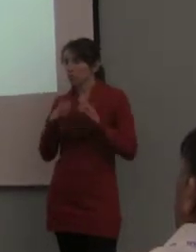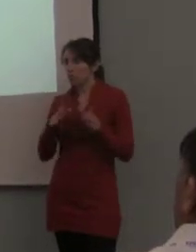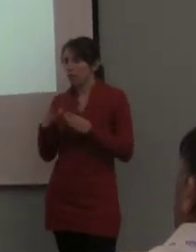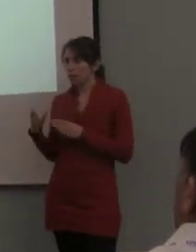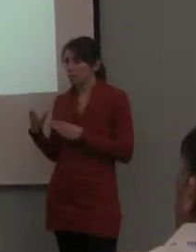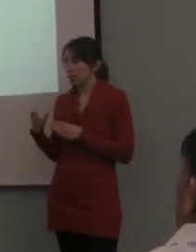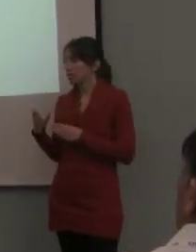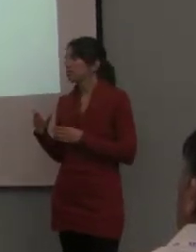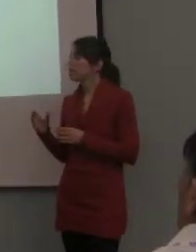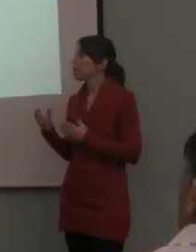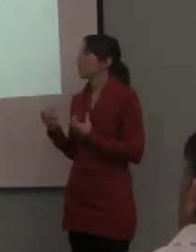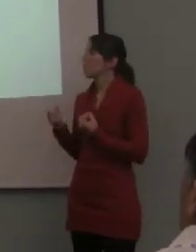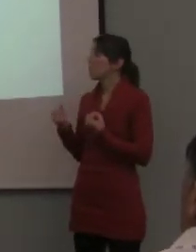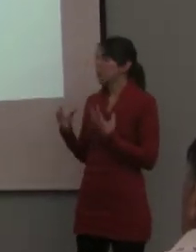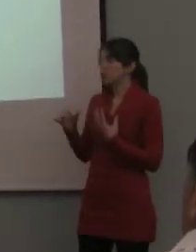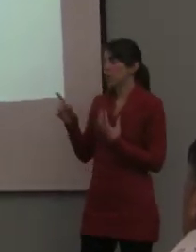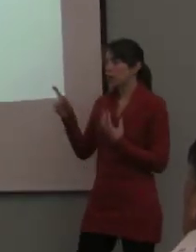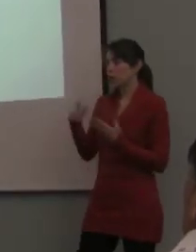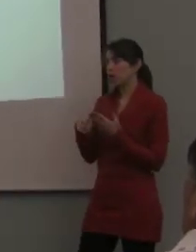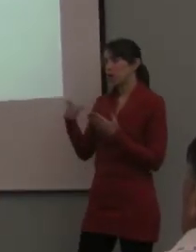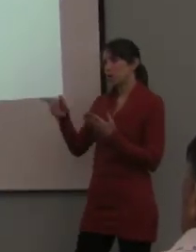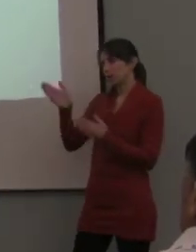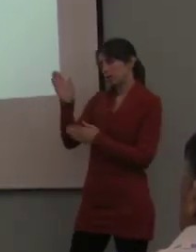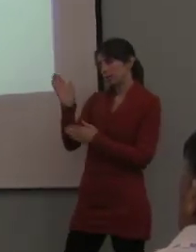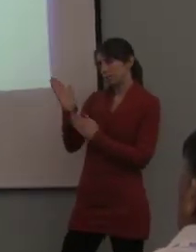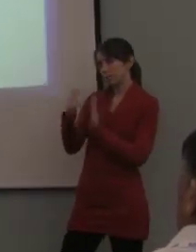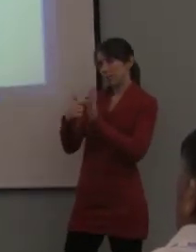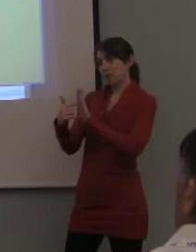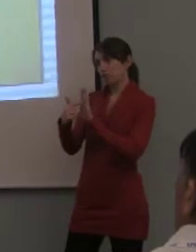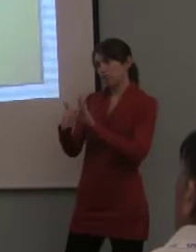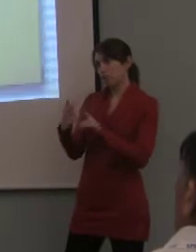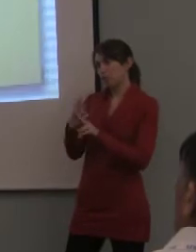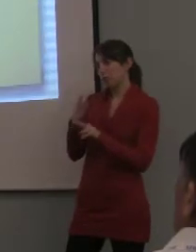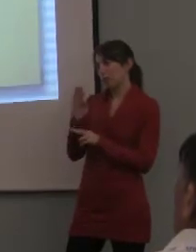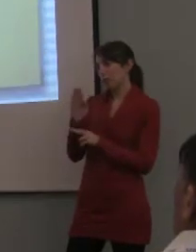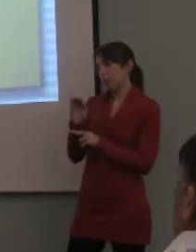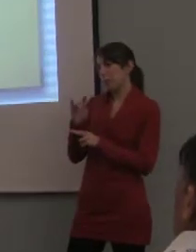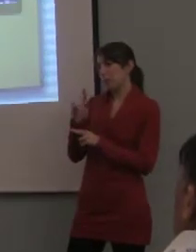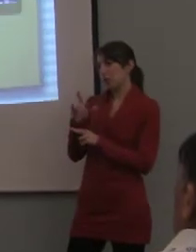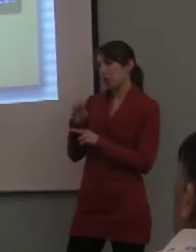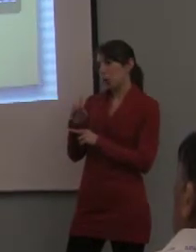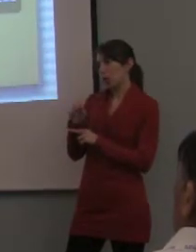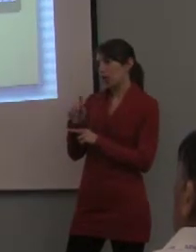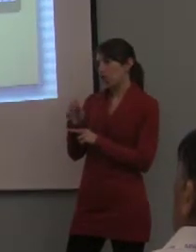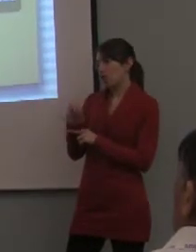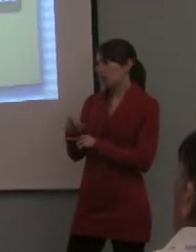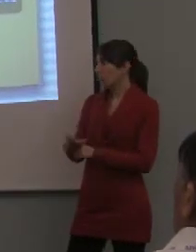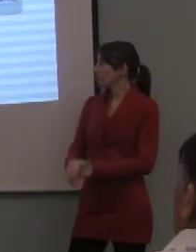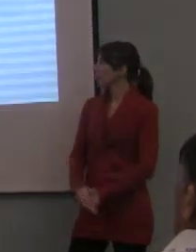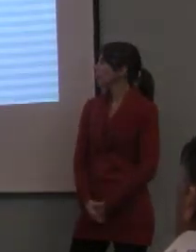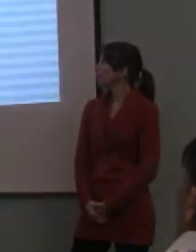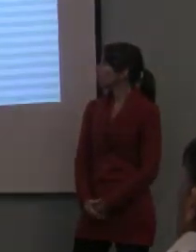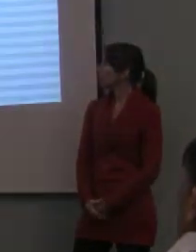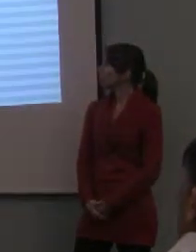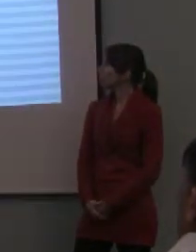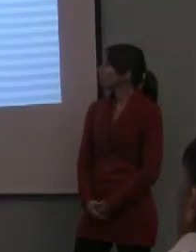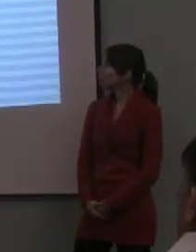much like what you demonstrated there using your Biblionarrator tool. Absolutely.